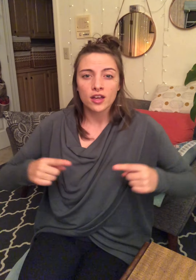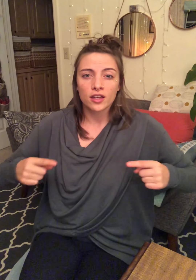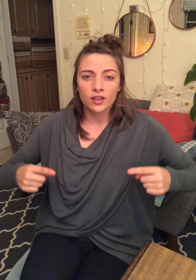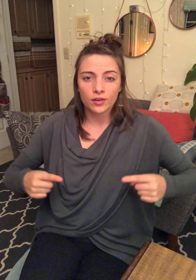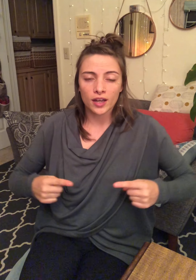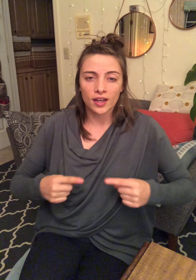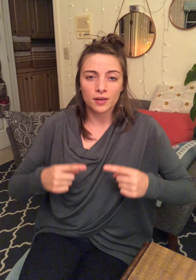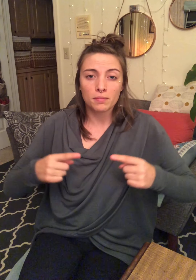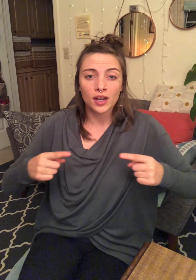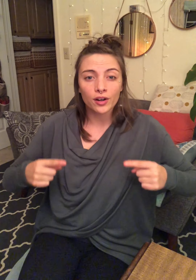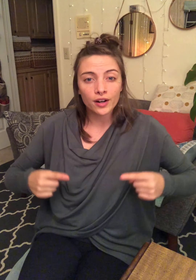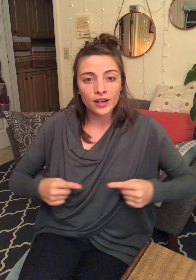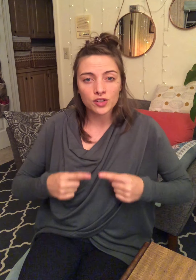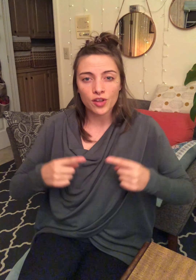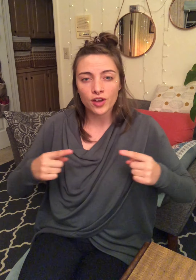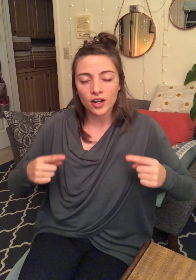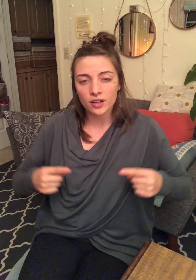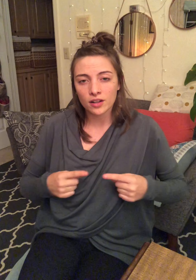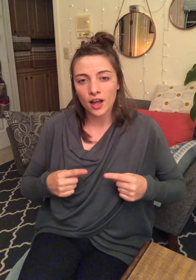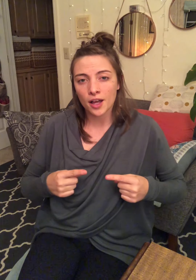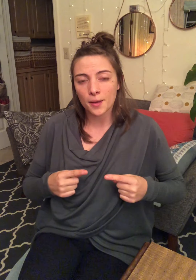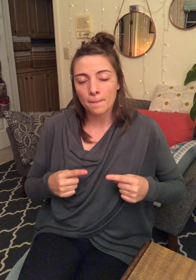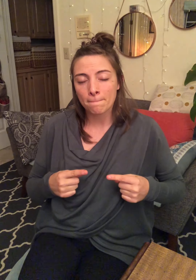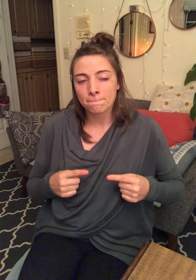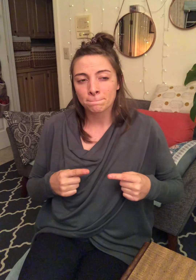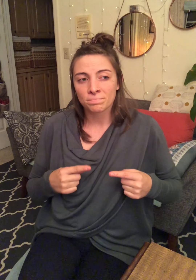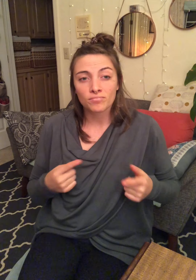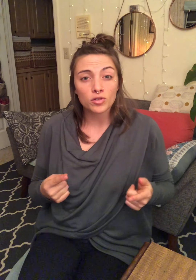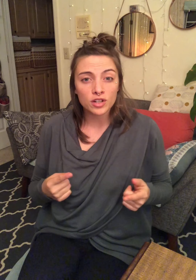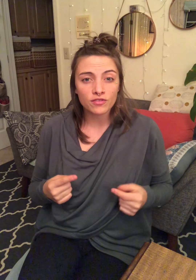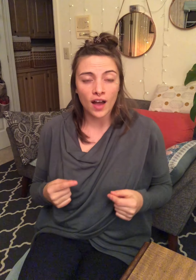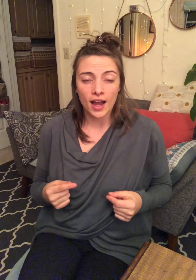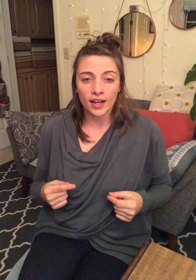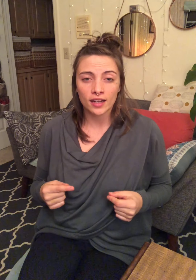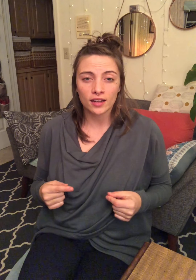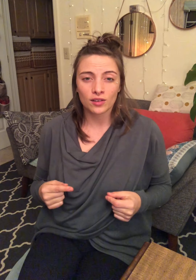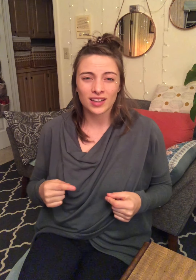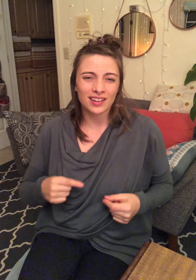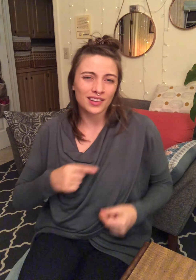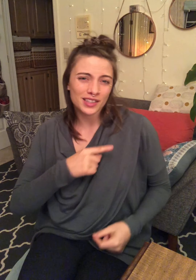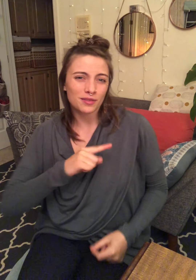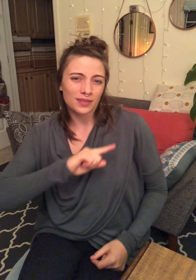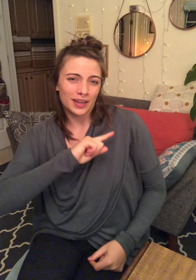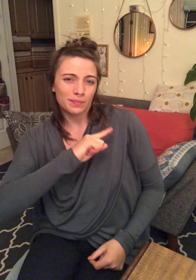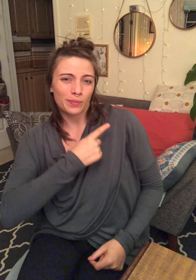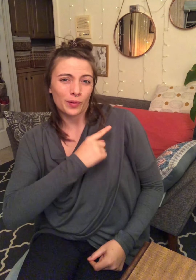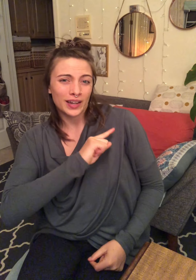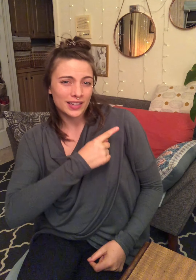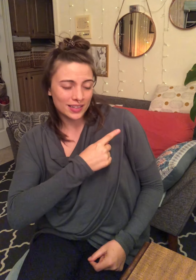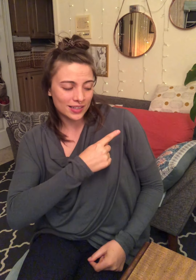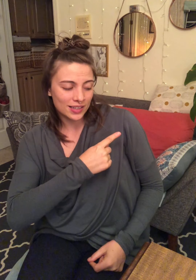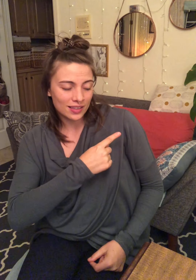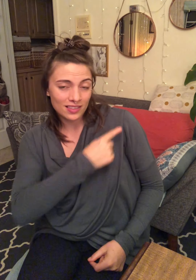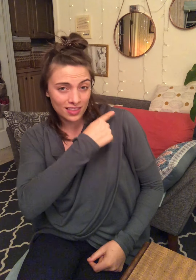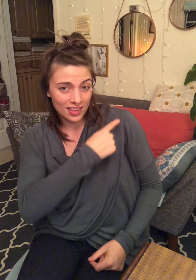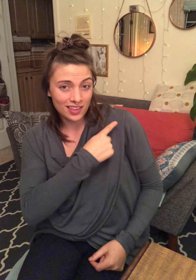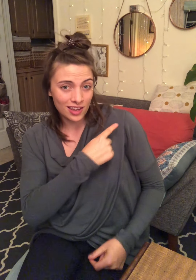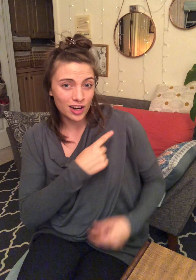You can mirror each other. Those are fine. You can also like point to the thing that hurts.